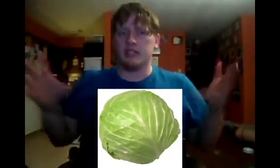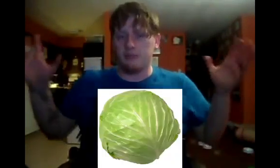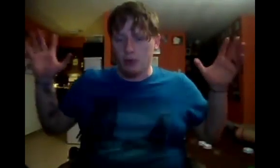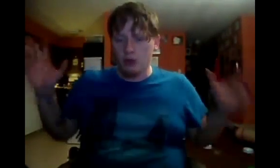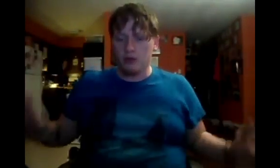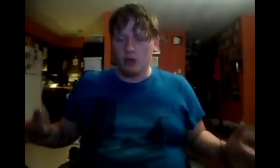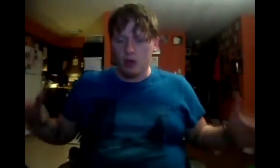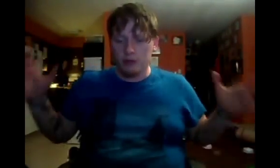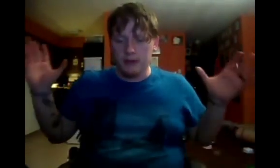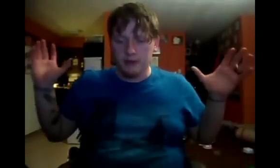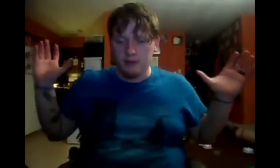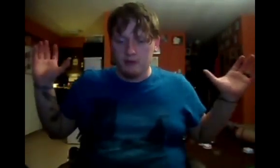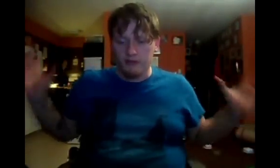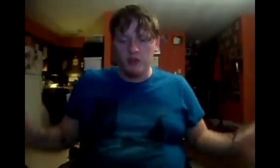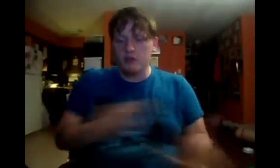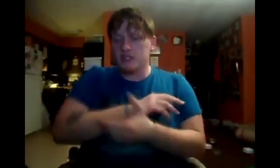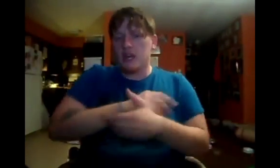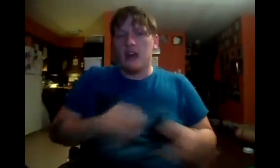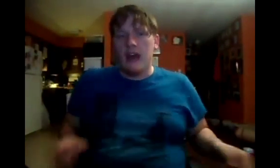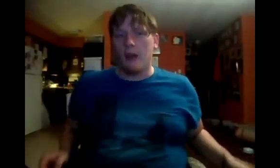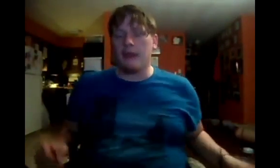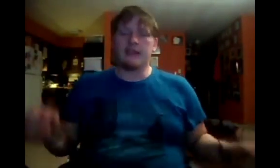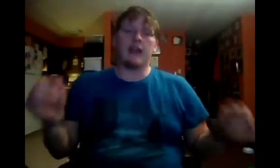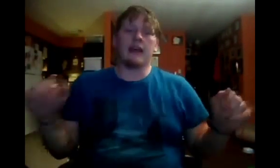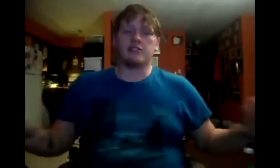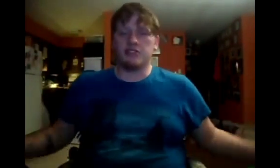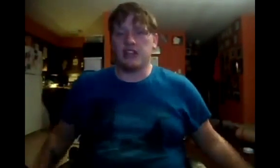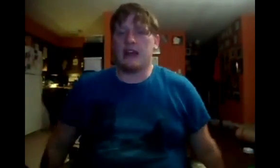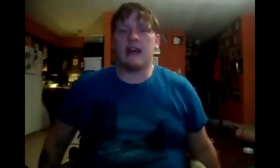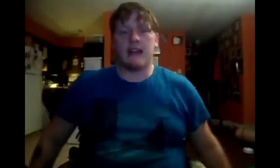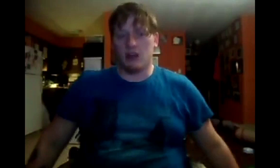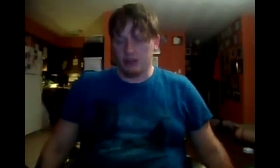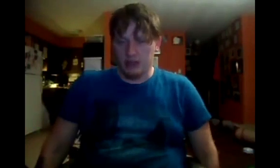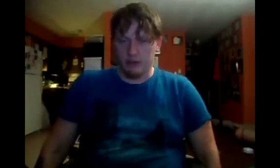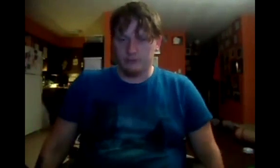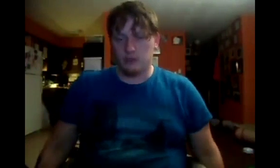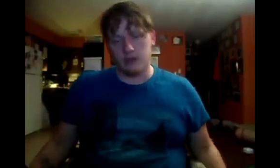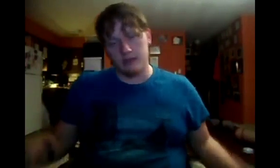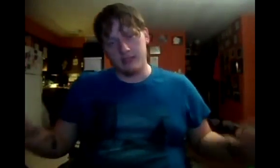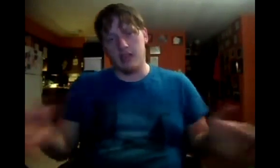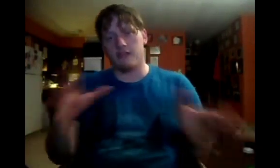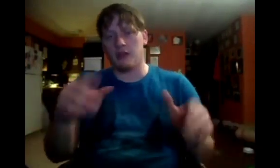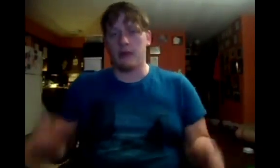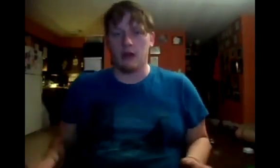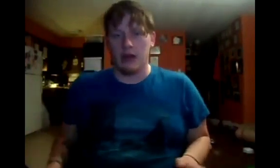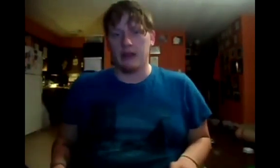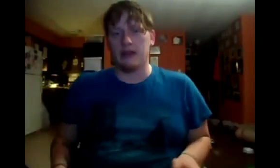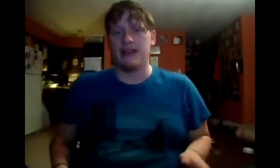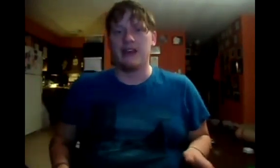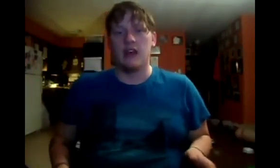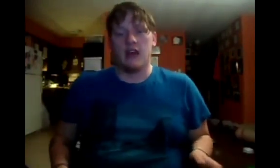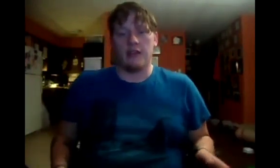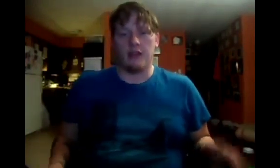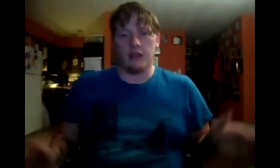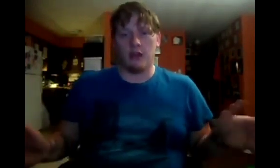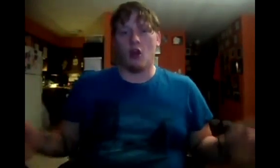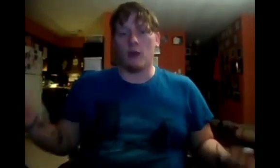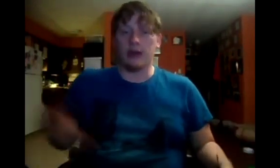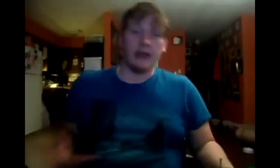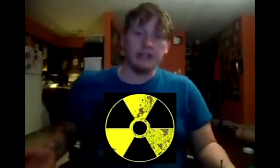See, both all three of those foods help maintain estrogen at a healthy level. Definitely a better idea than, you know,